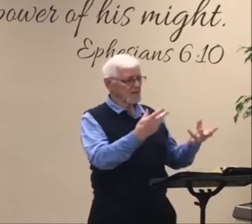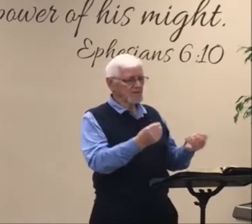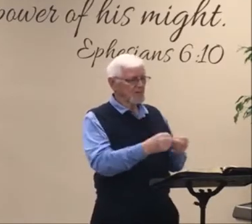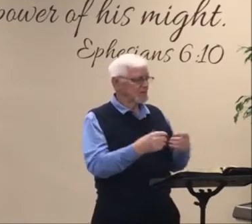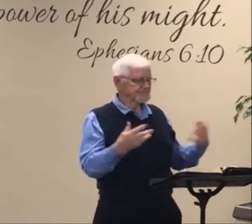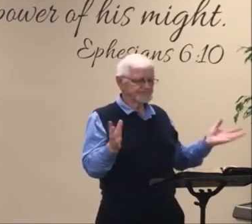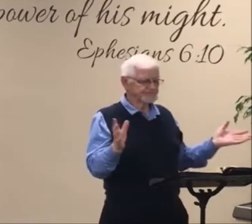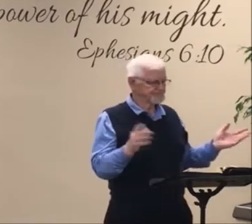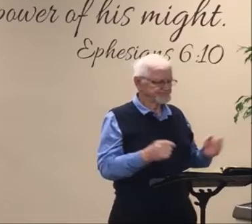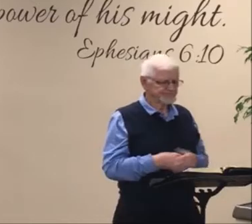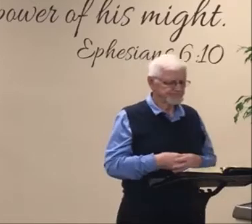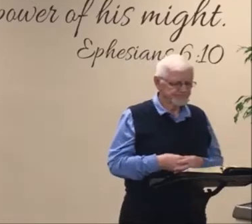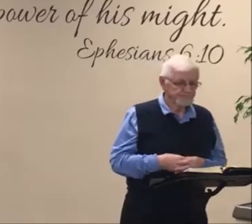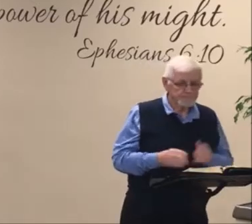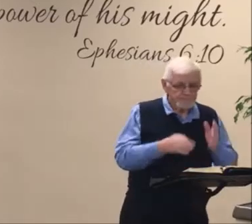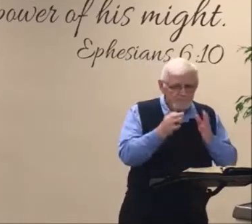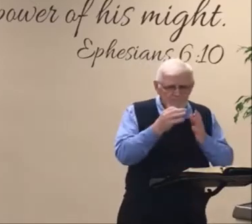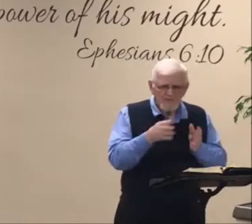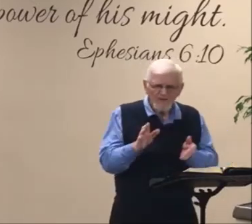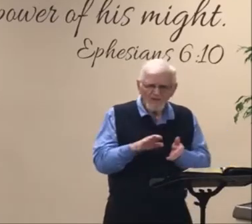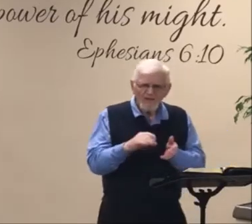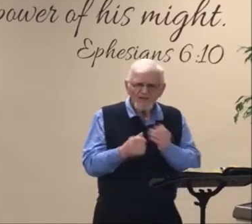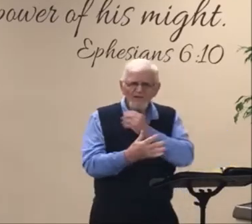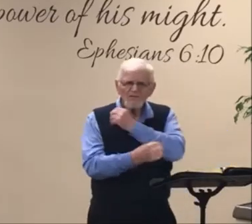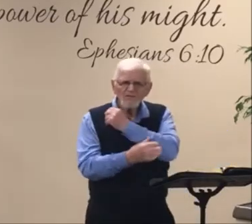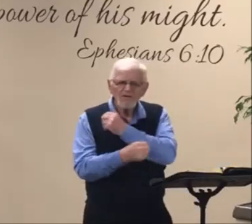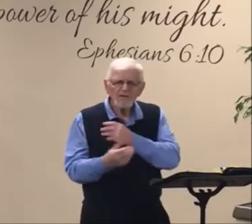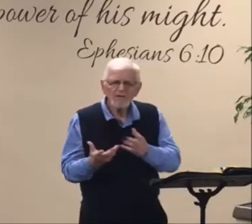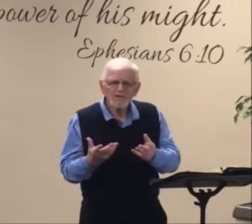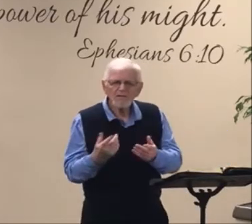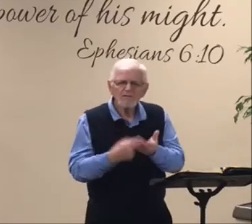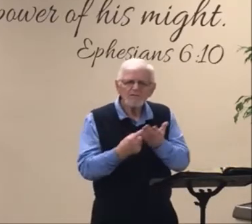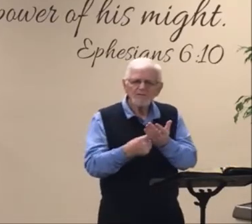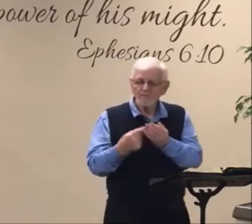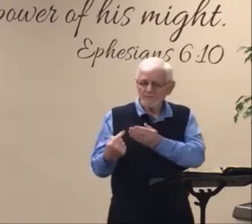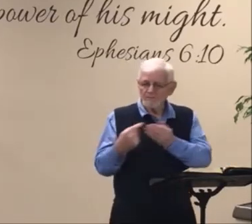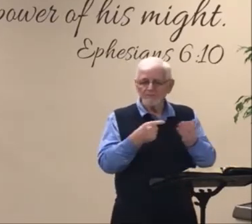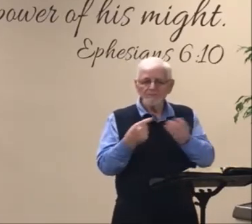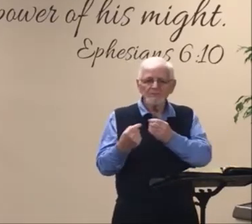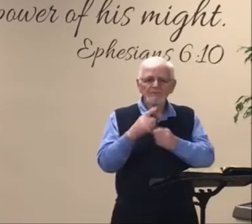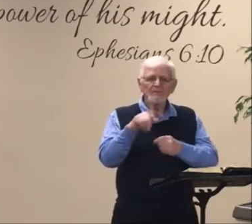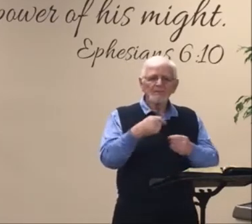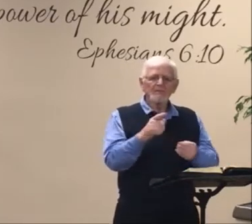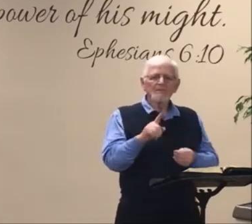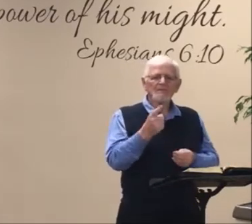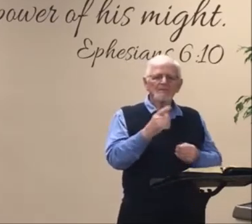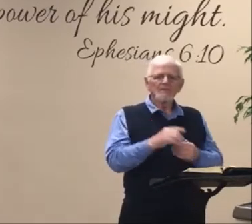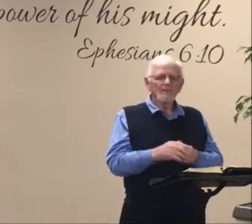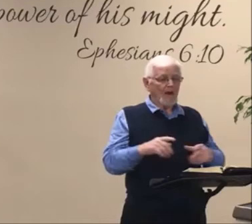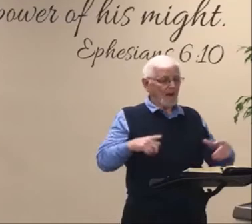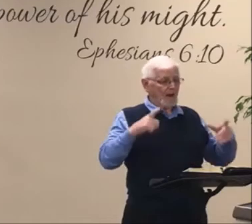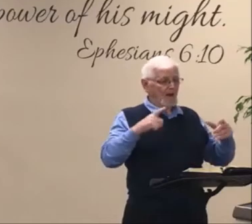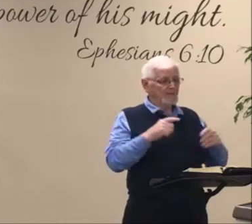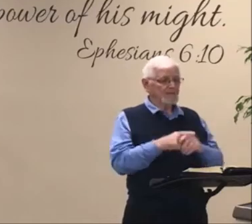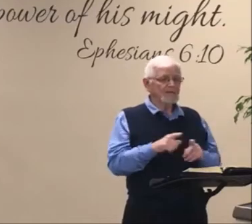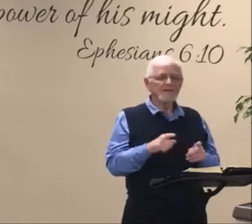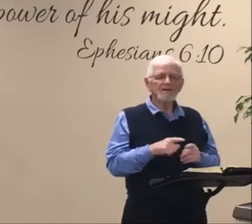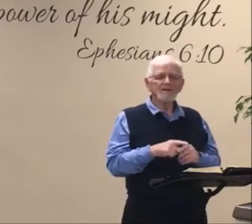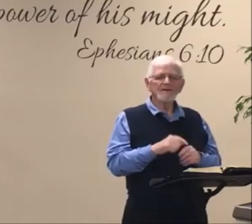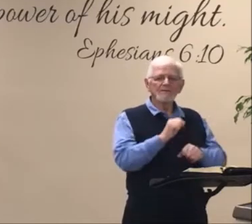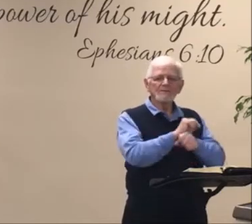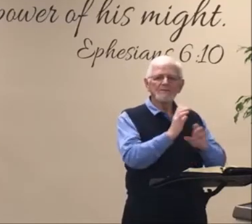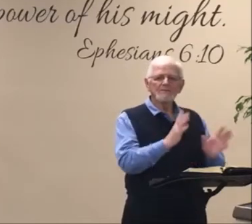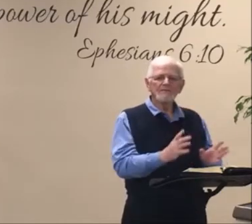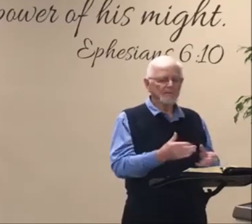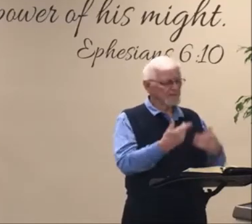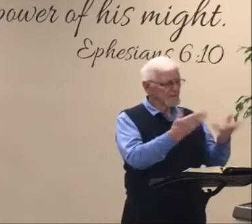I counted my scanty store. So this guy's poor, and he says, I bargained, and I got a penny out of it. For life is just an employer. He gives you what